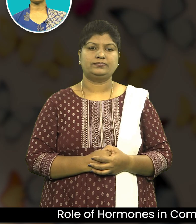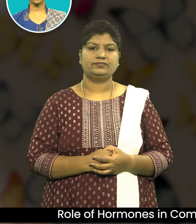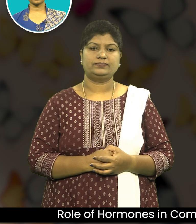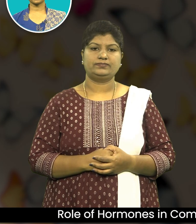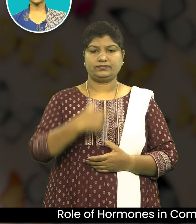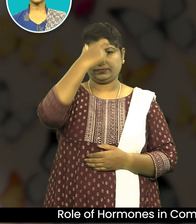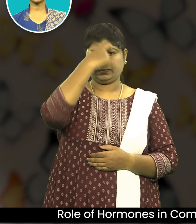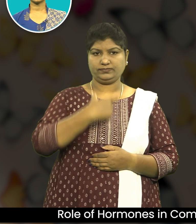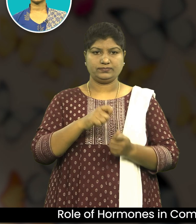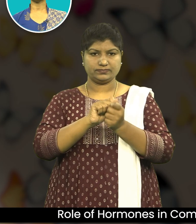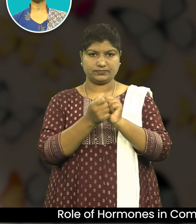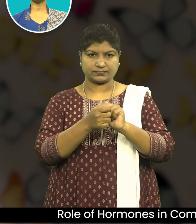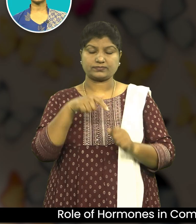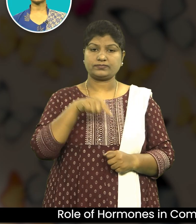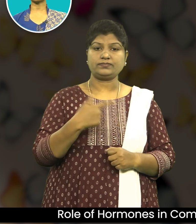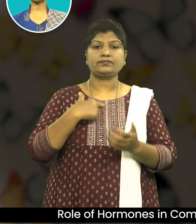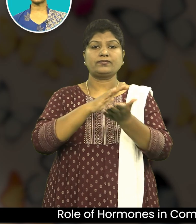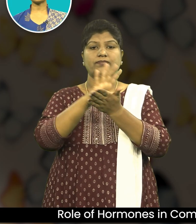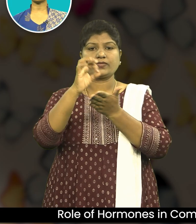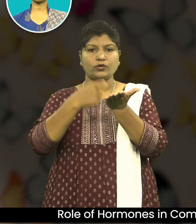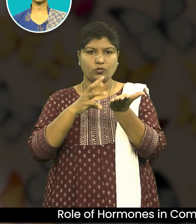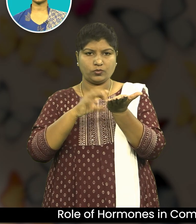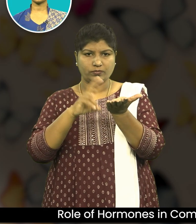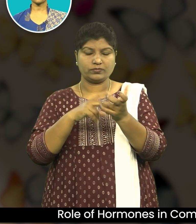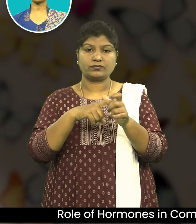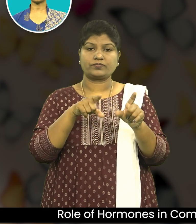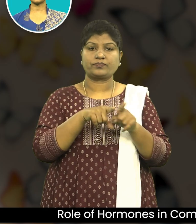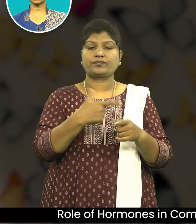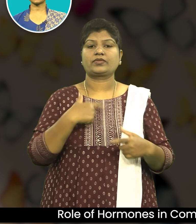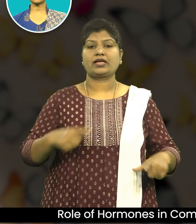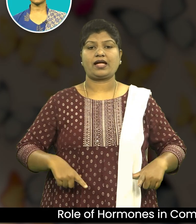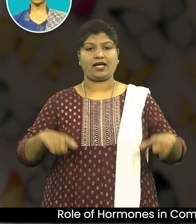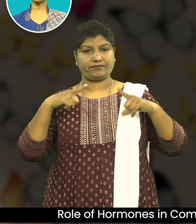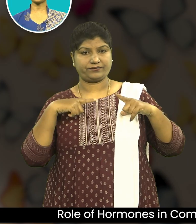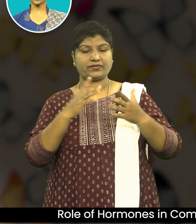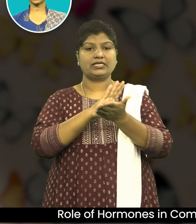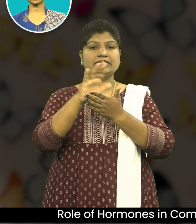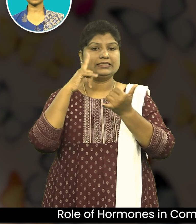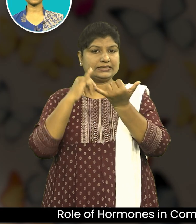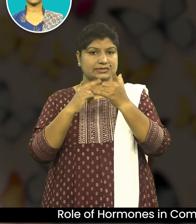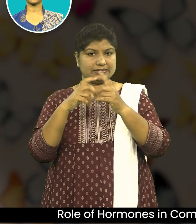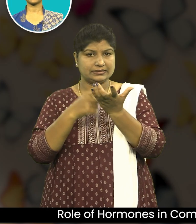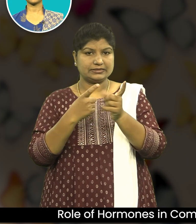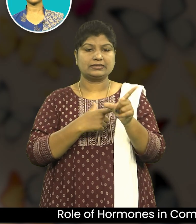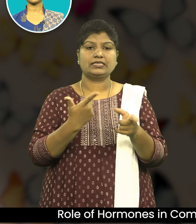Role of hormones in completing the life history of insects and frogs.